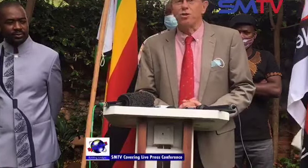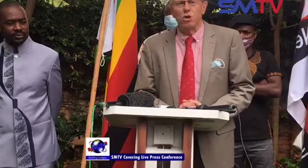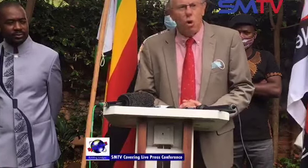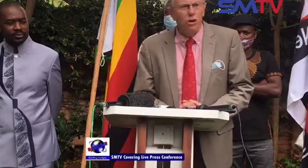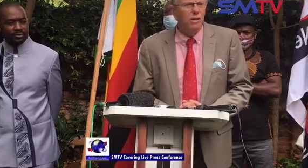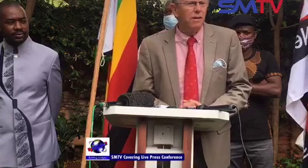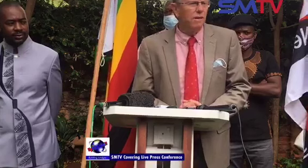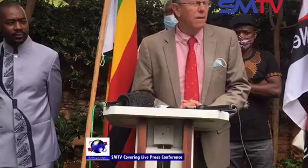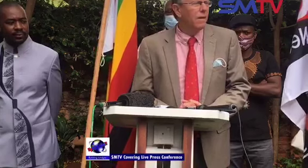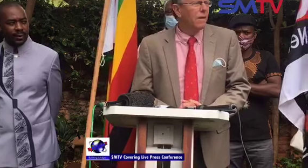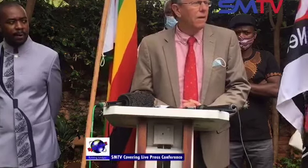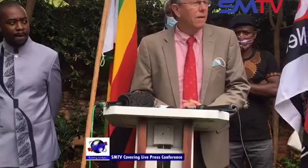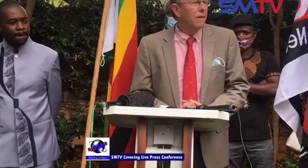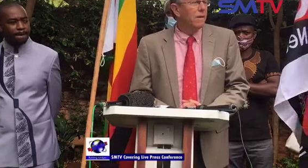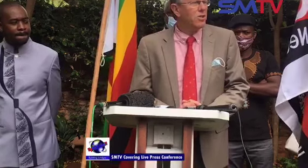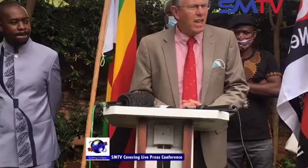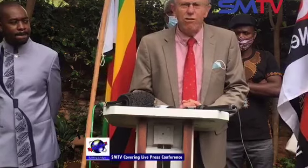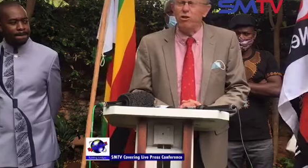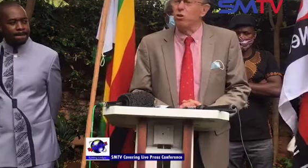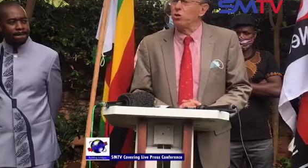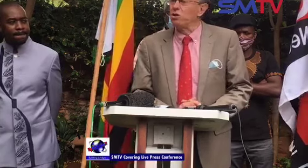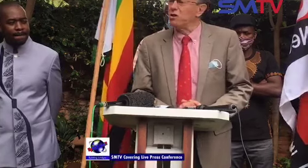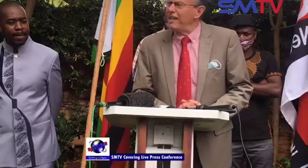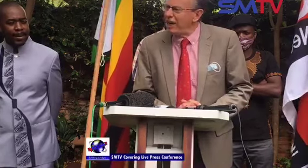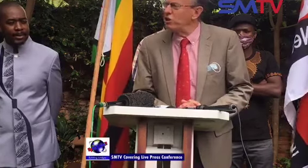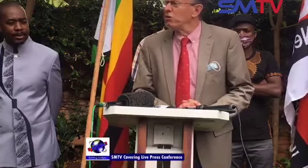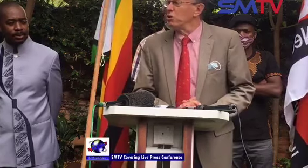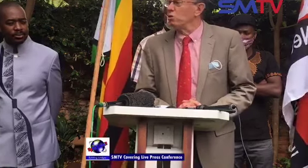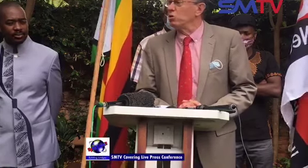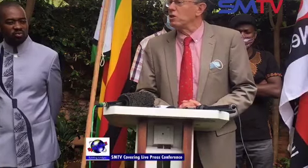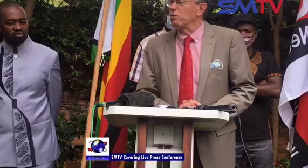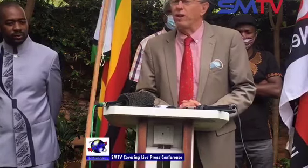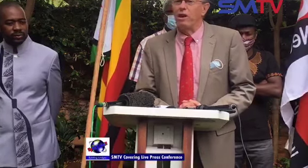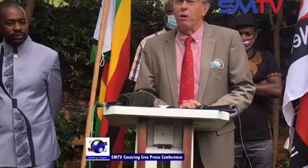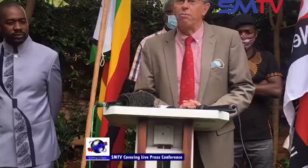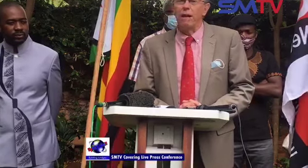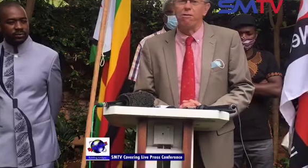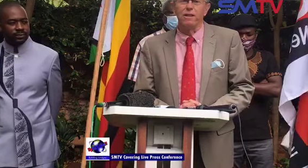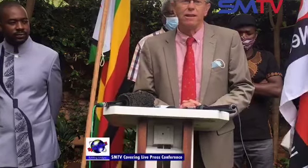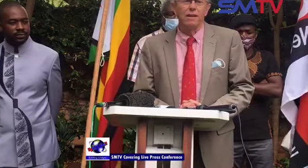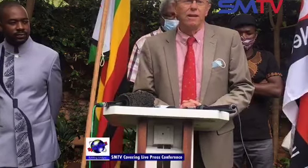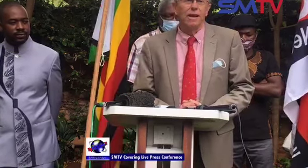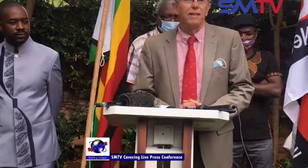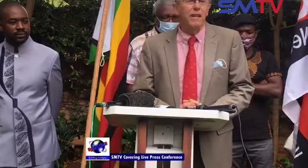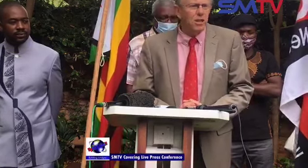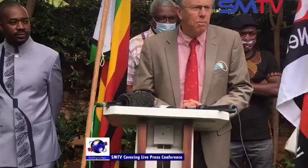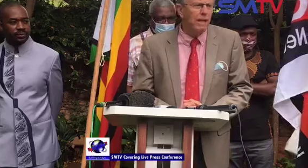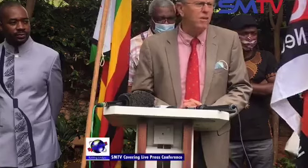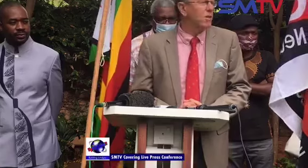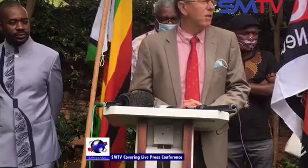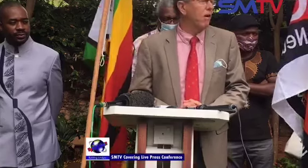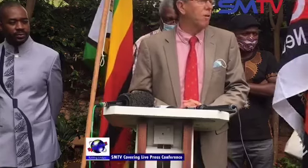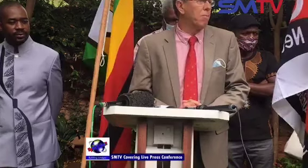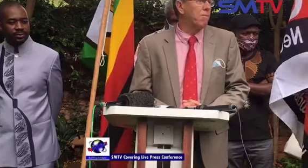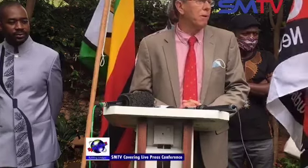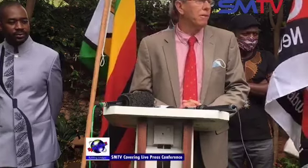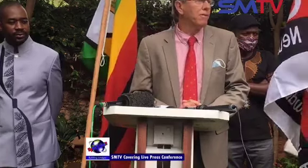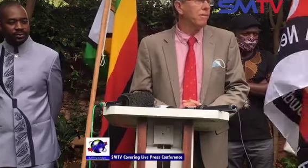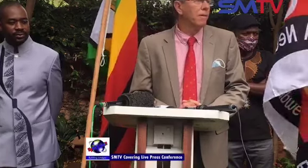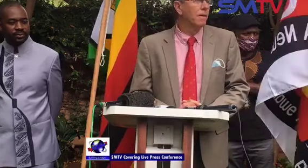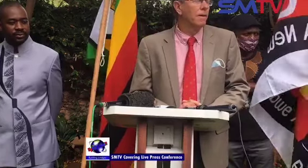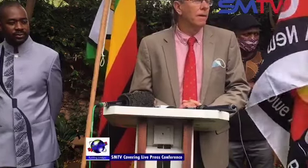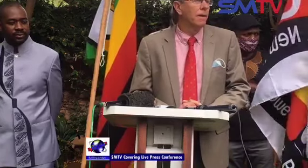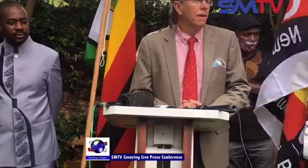They have squandered state resources, national resources, for their own benefit at the expense of the people.